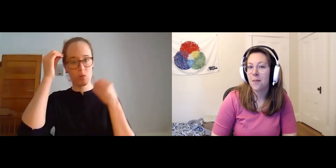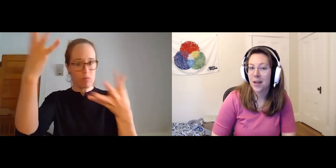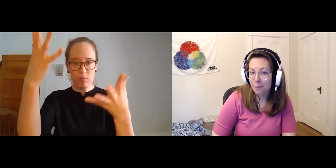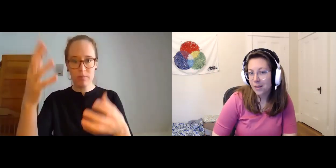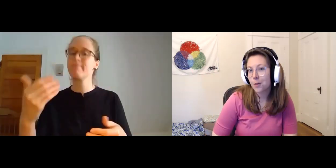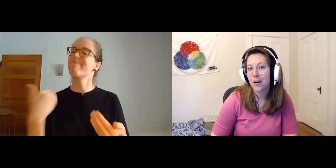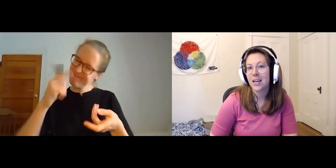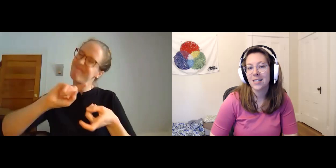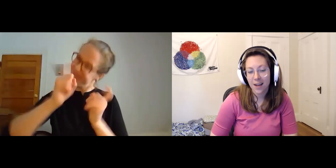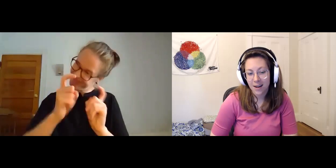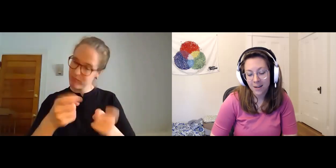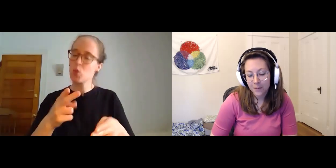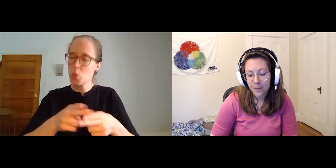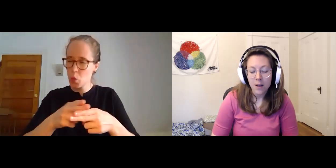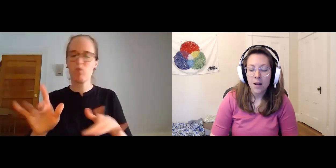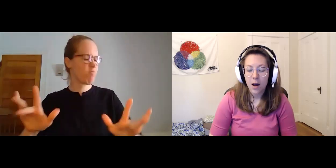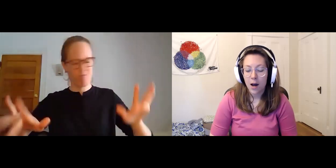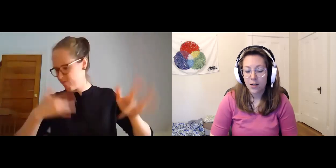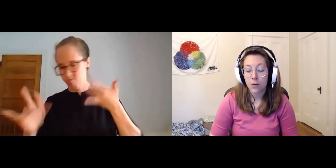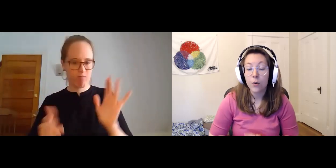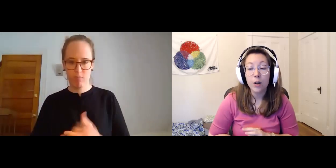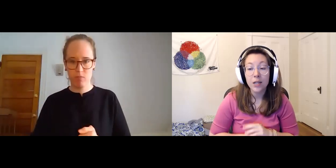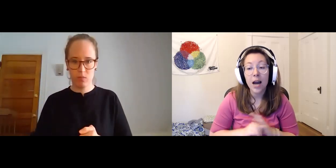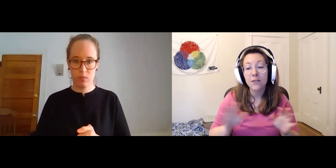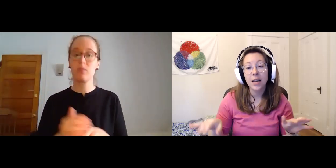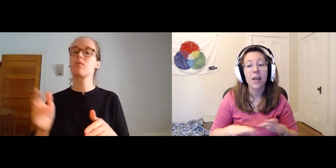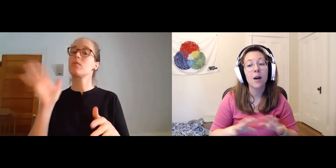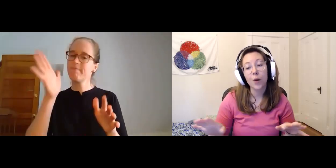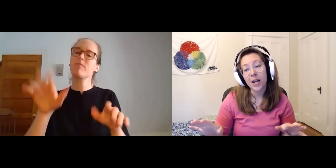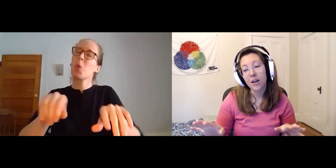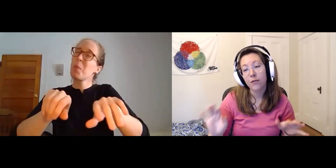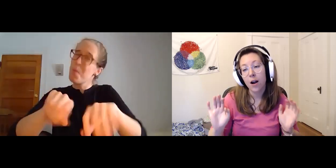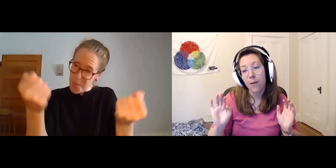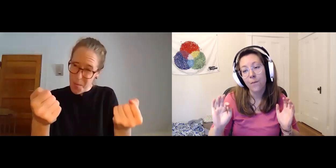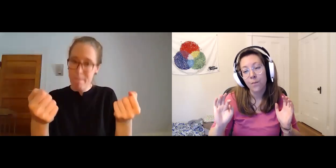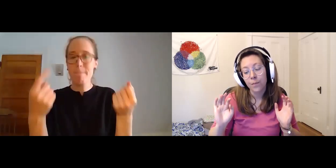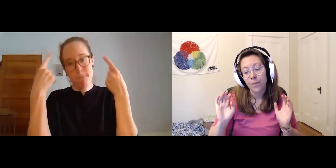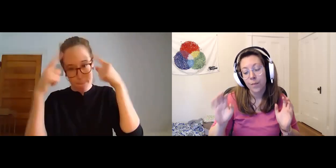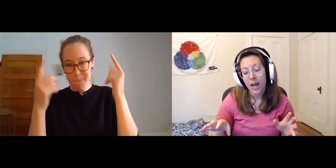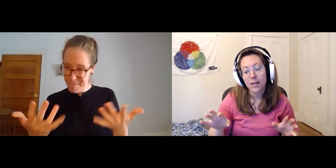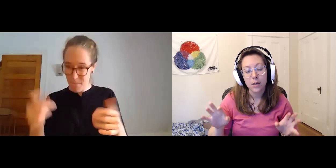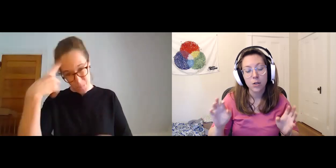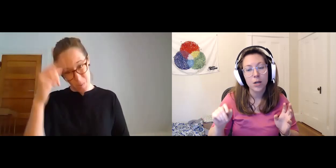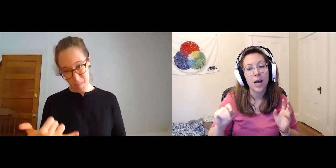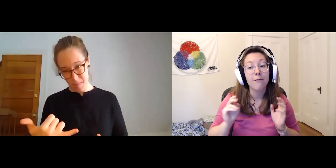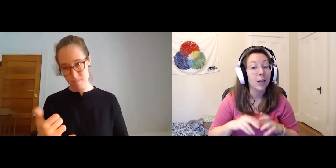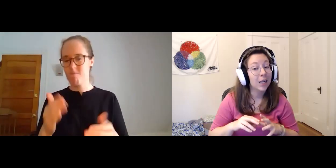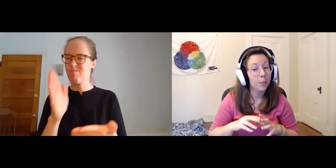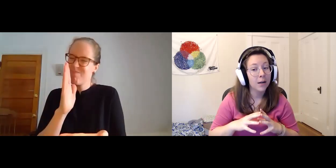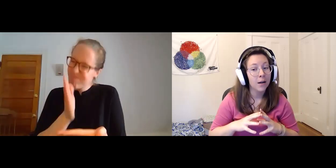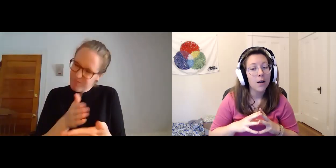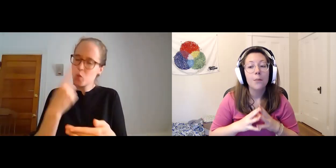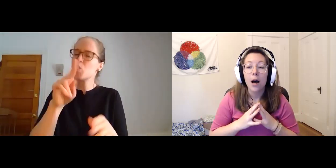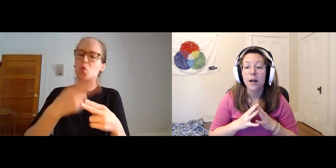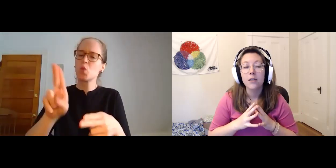changes coming up that are pretty exciting. So we will be kind of taking a break from ASL Storytime for a little